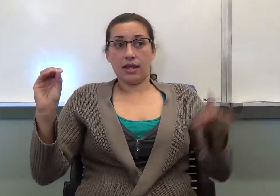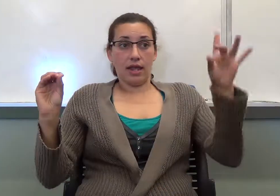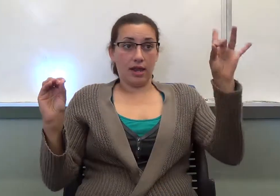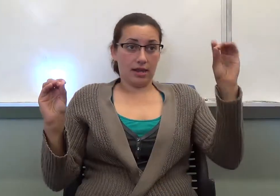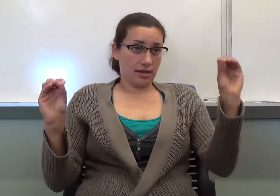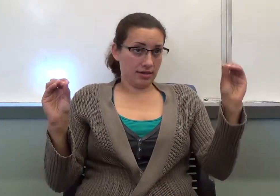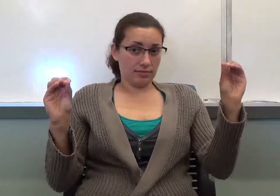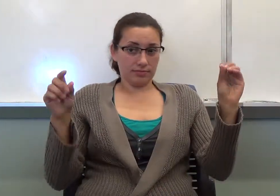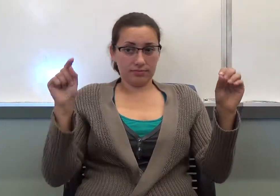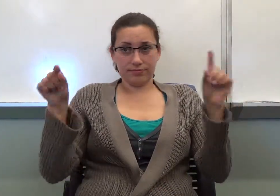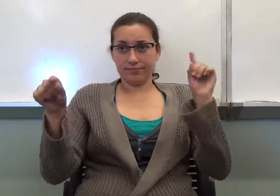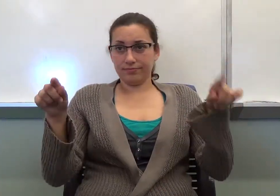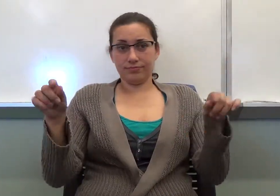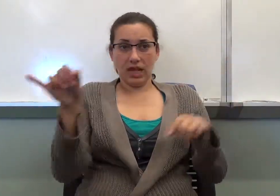different parts. There's 80.